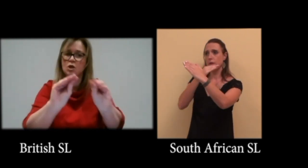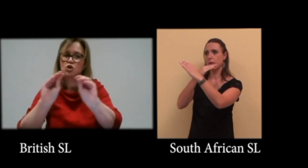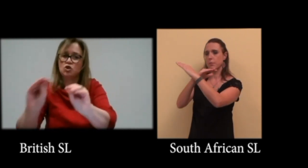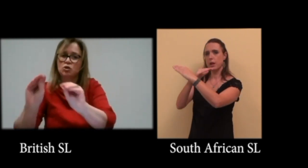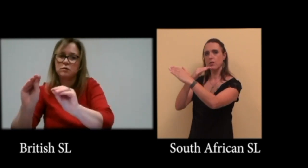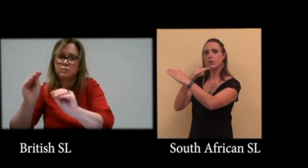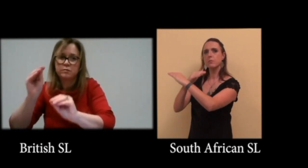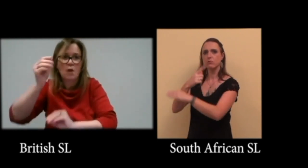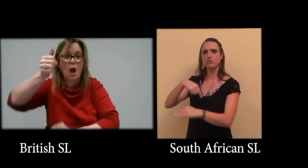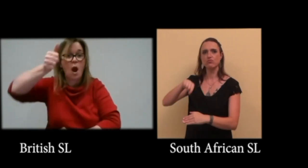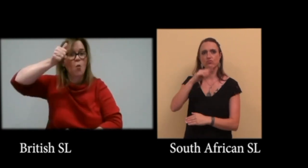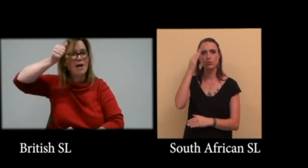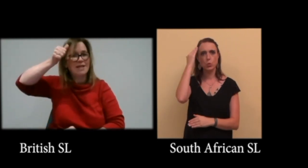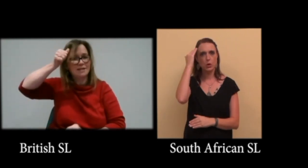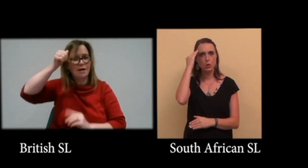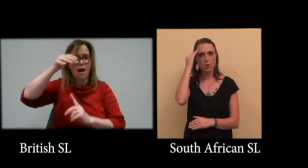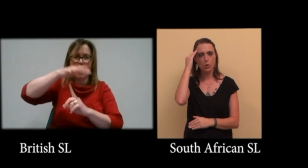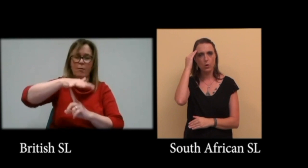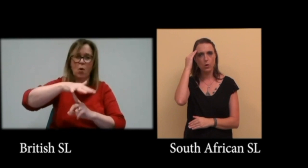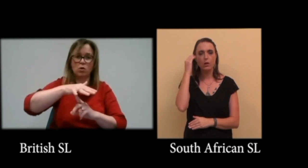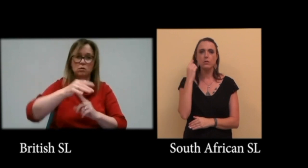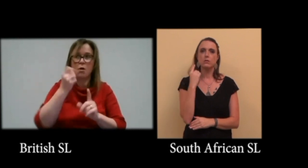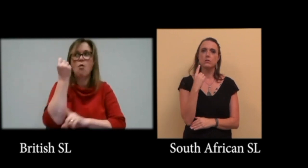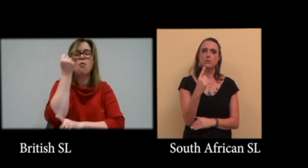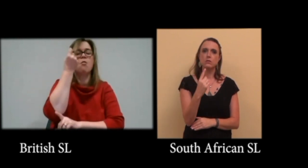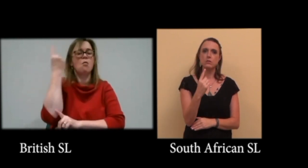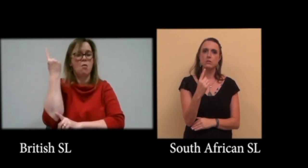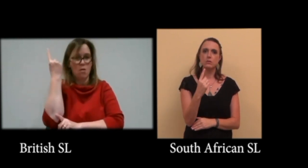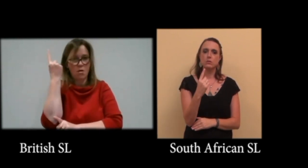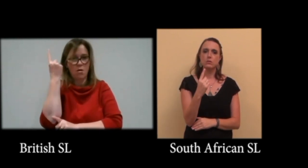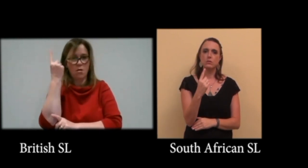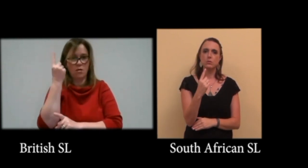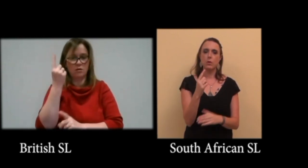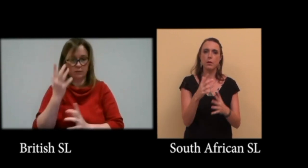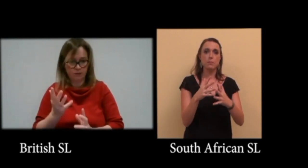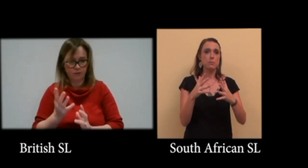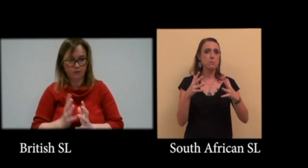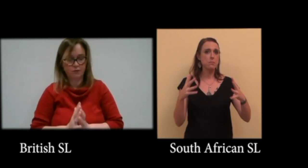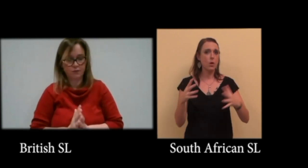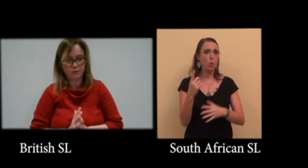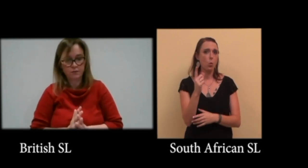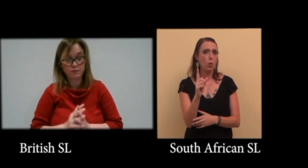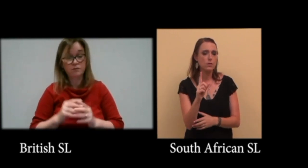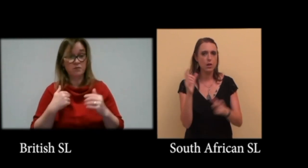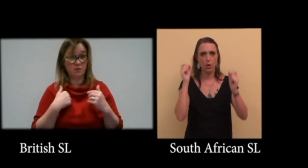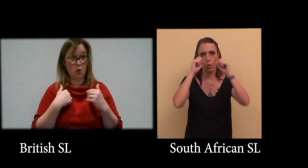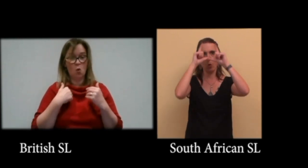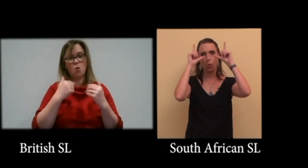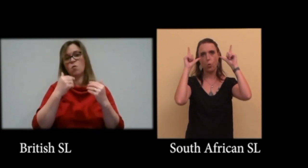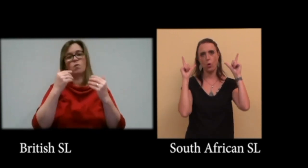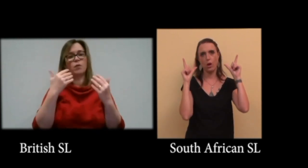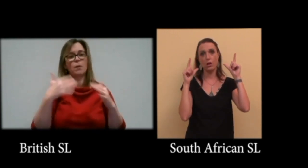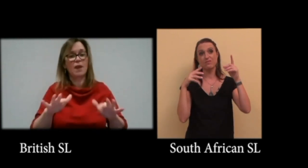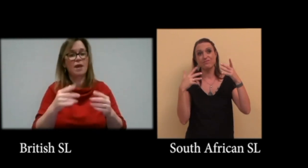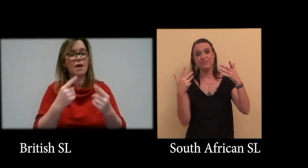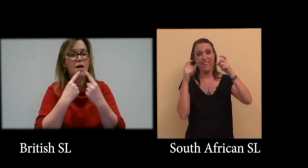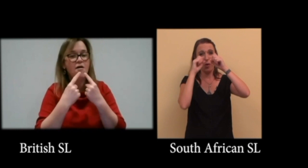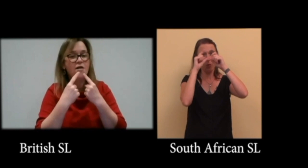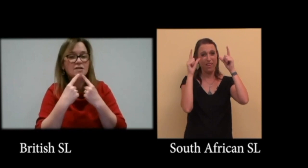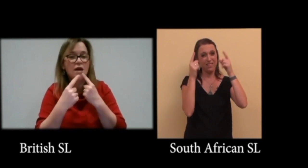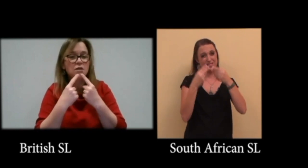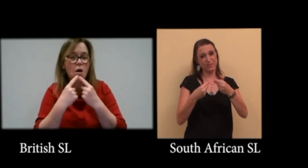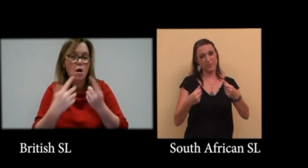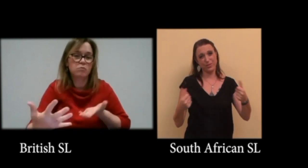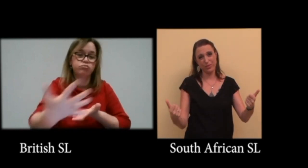There are lots of barriers in place that we know, and one of the main aspects of the research that I did is